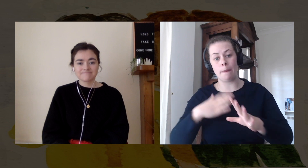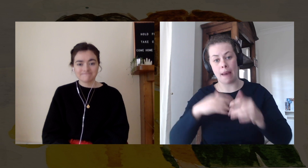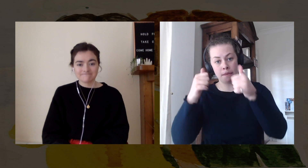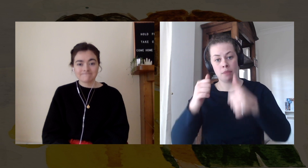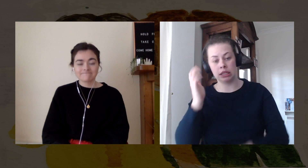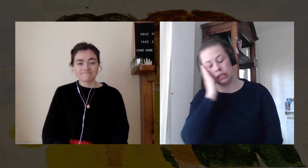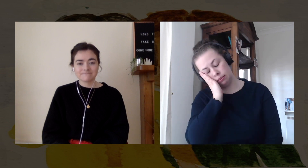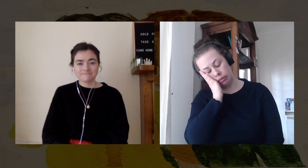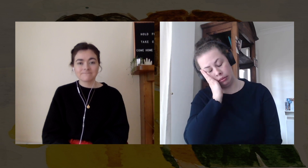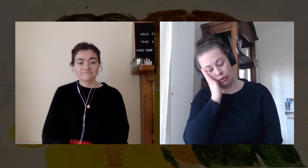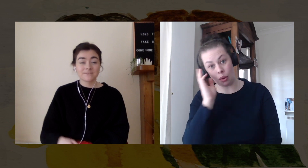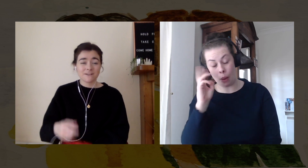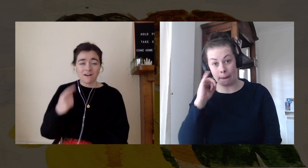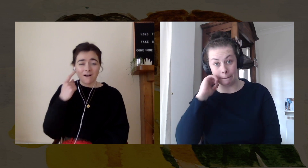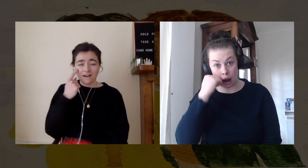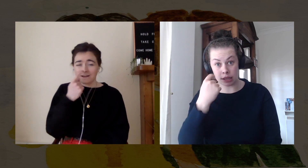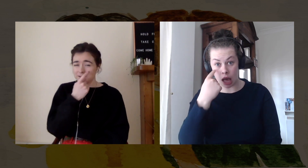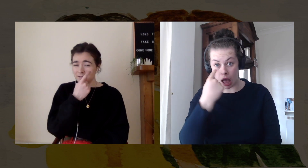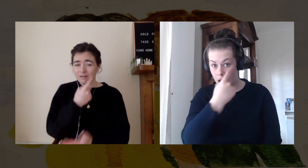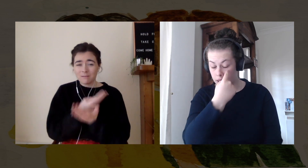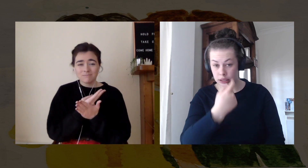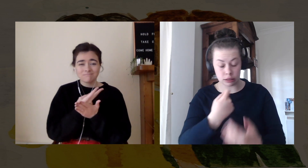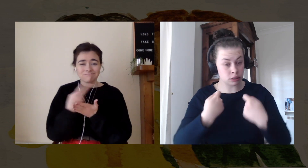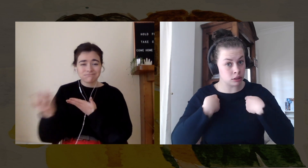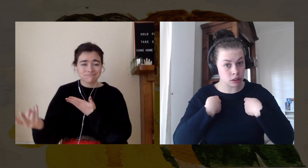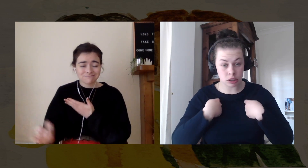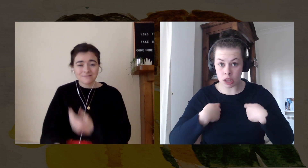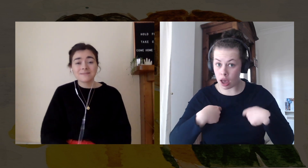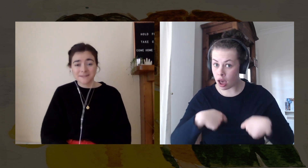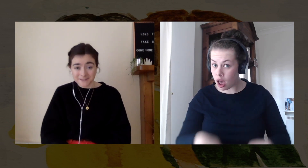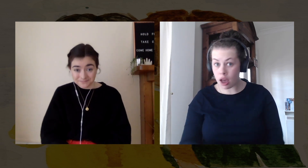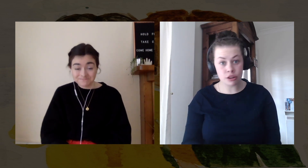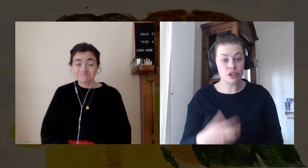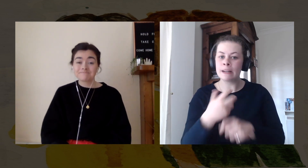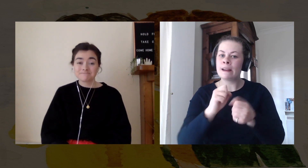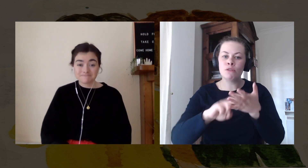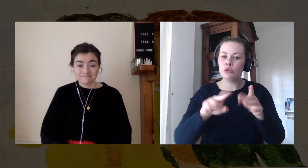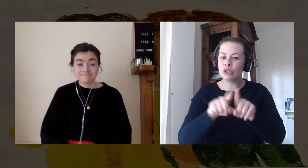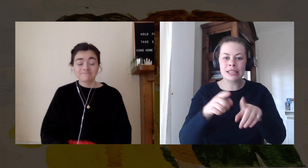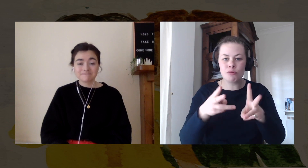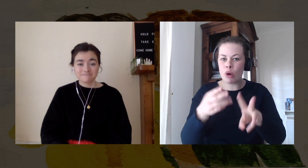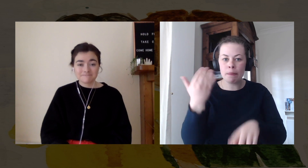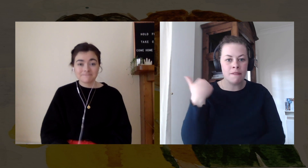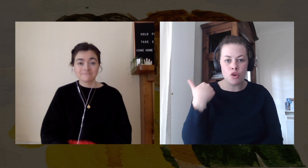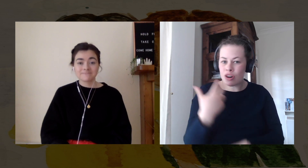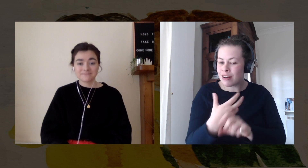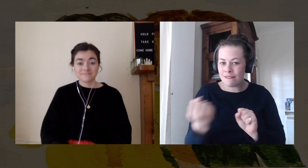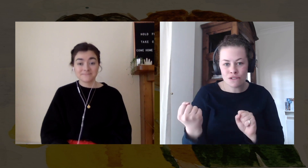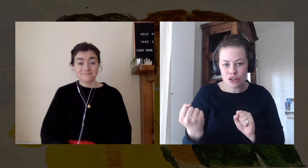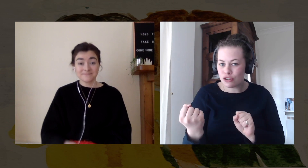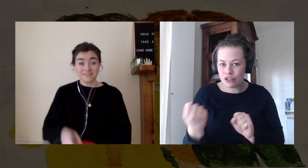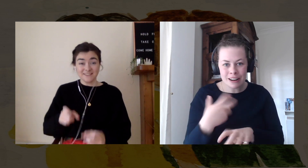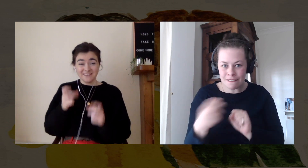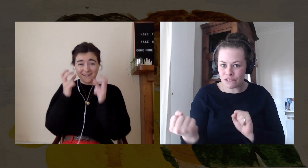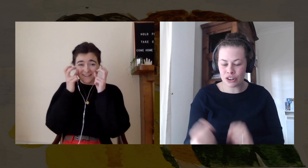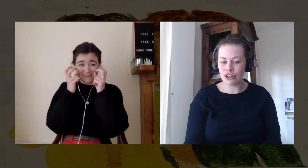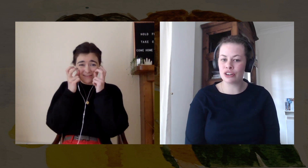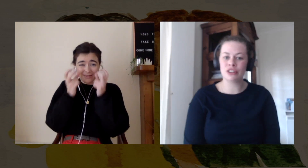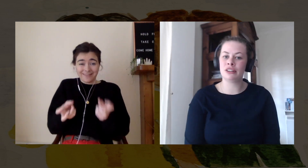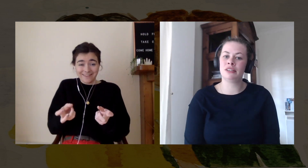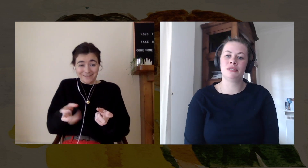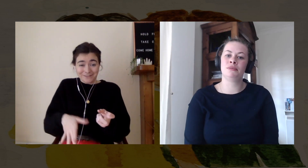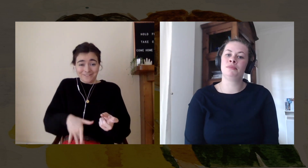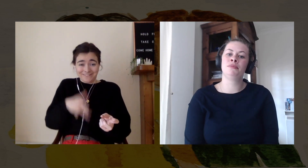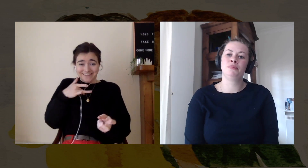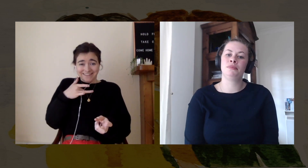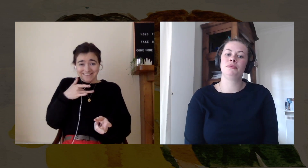Were they'd never been used in that way before. Yeah. Oh my god. And they still get tired. Yeah. You know, even now I find my